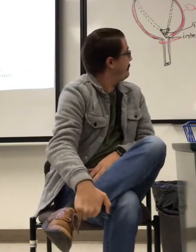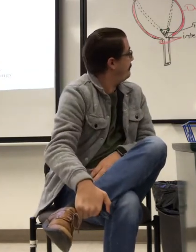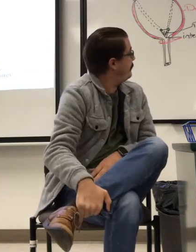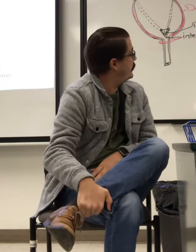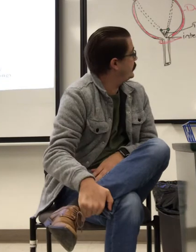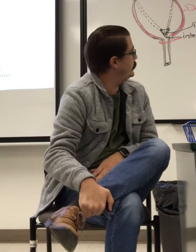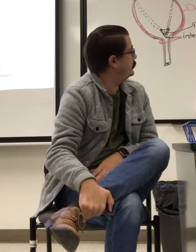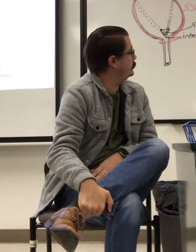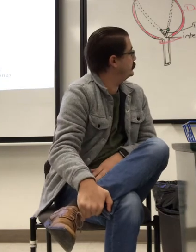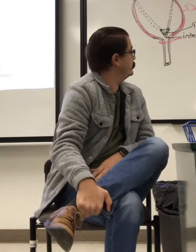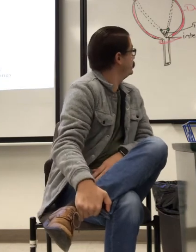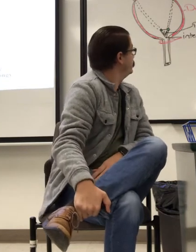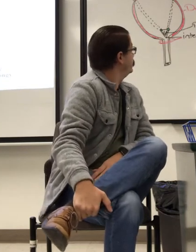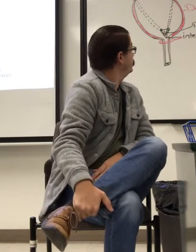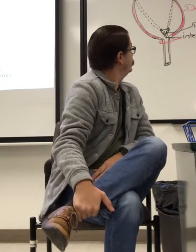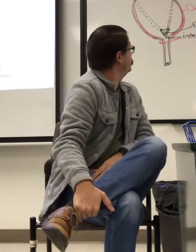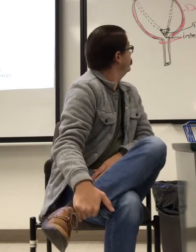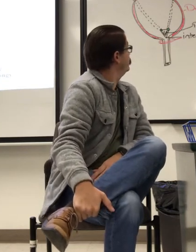pierce